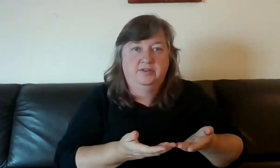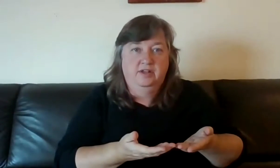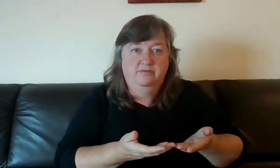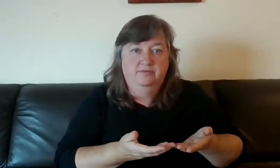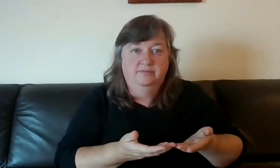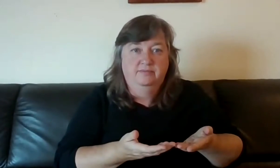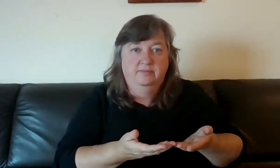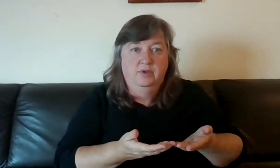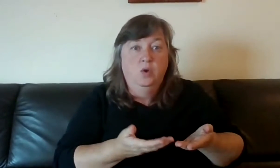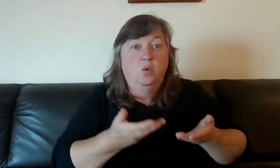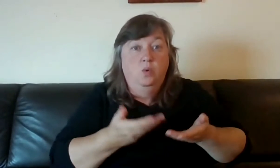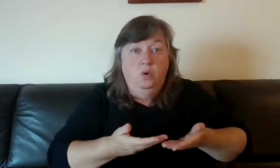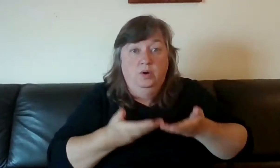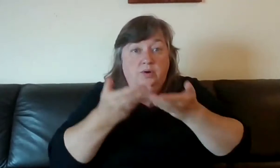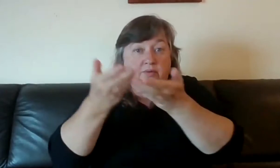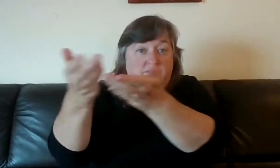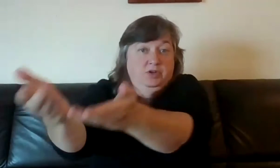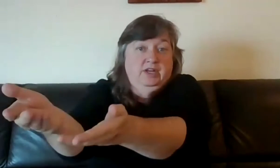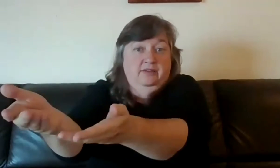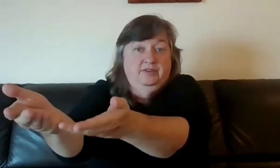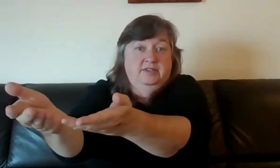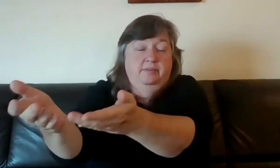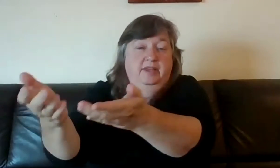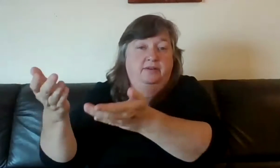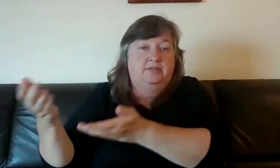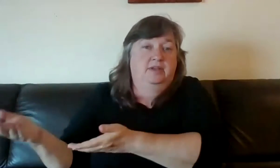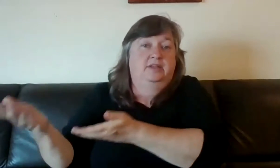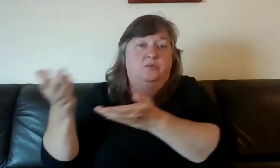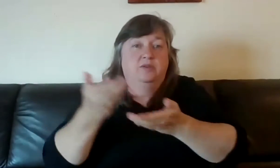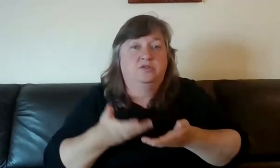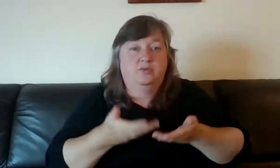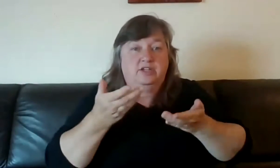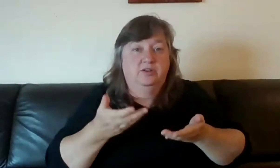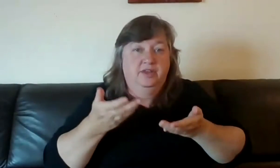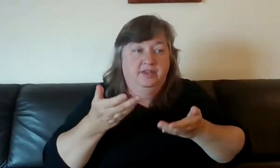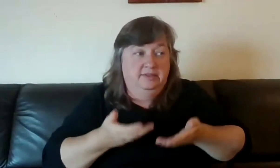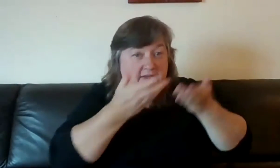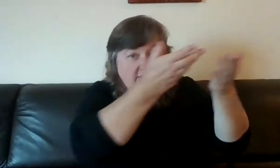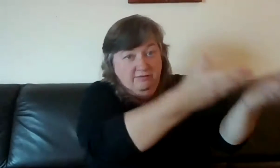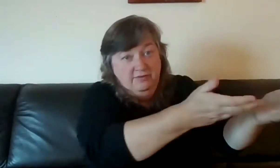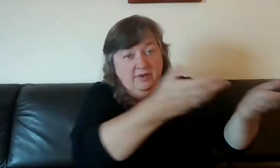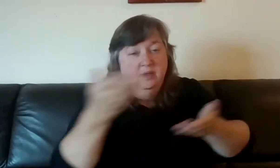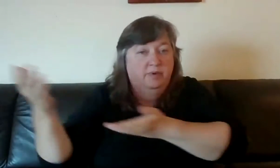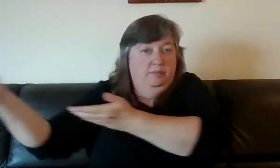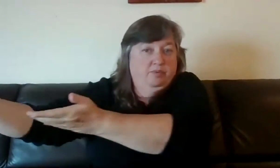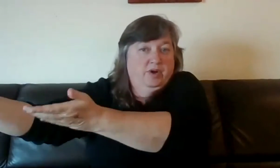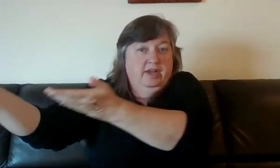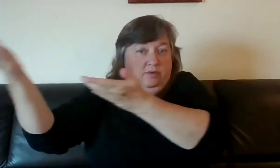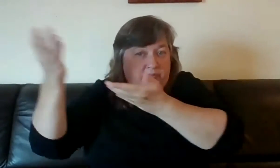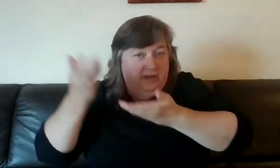yourself, or you're going to give it to somebody else. It's one of those directional things. Give, but bring would be